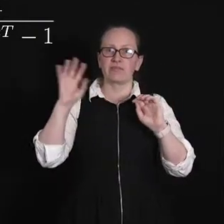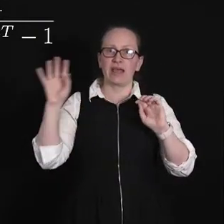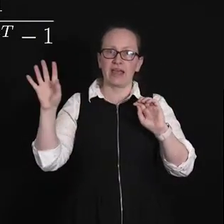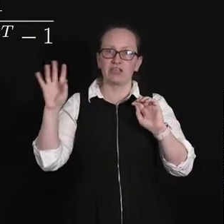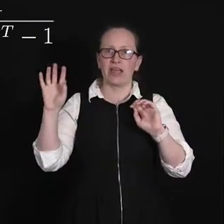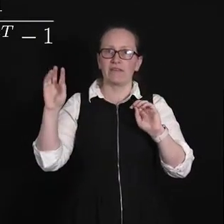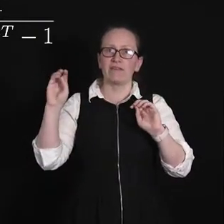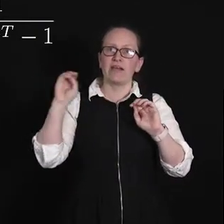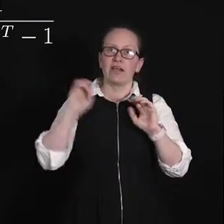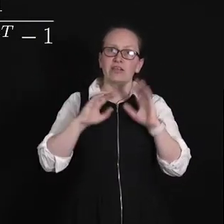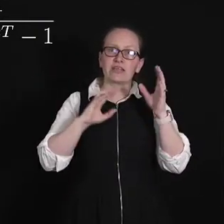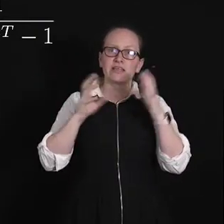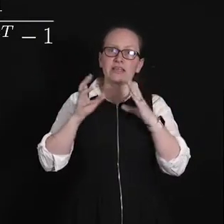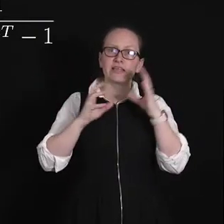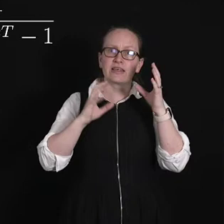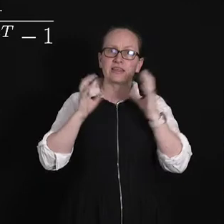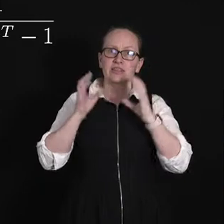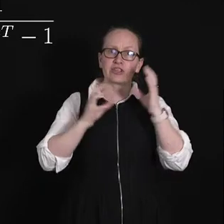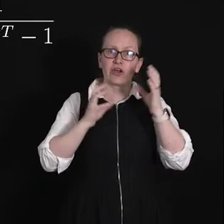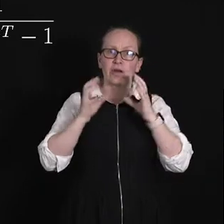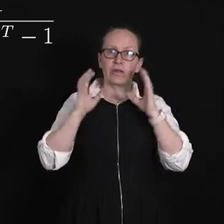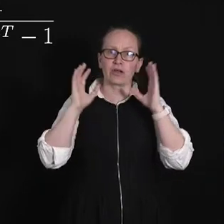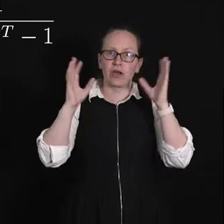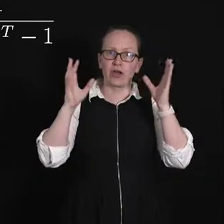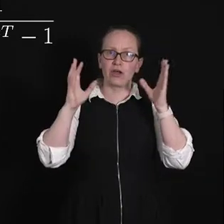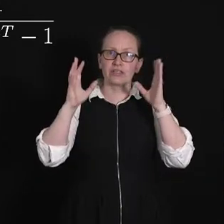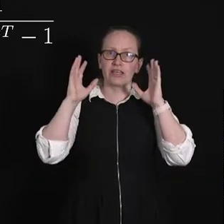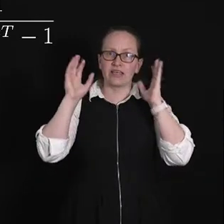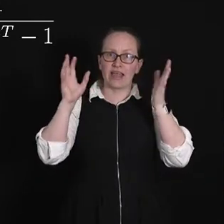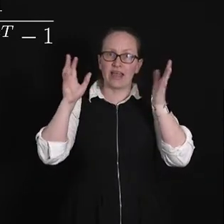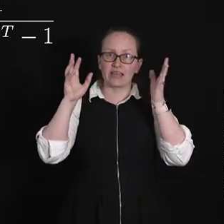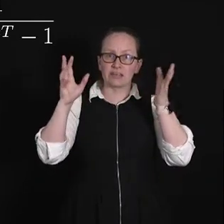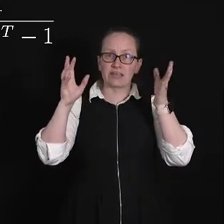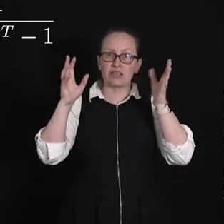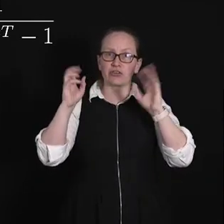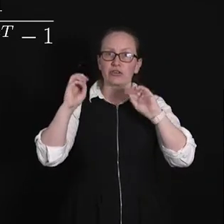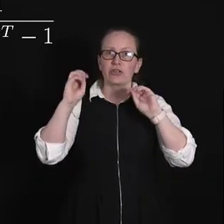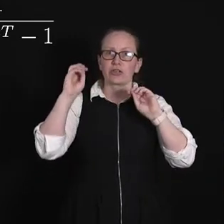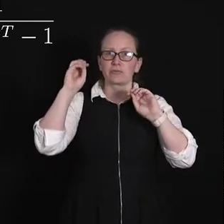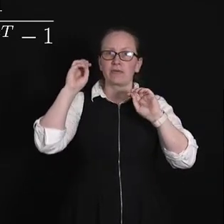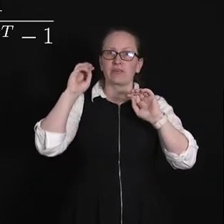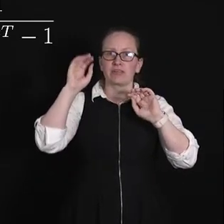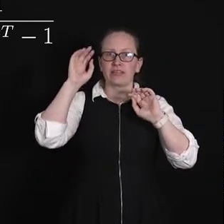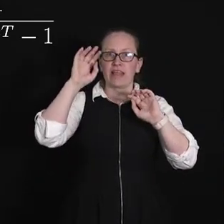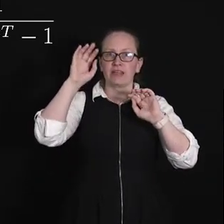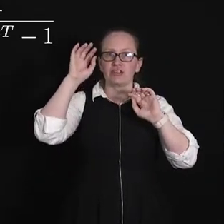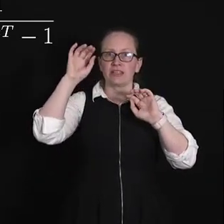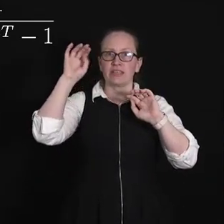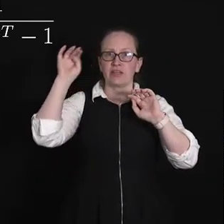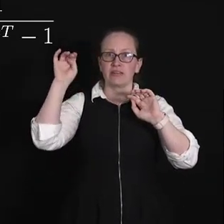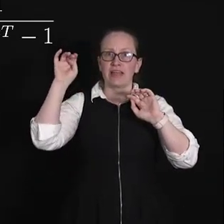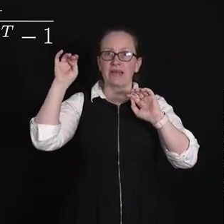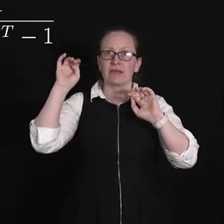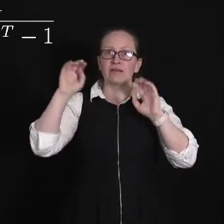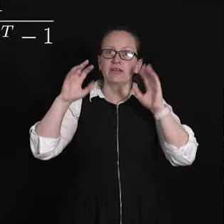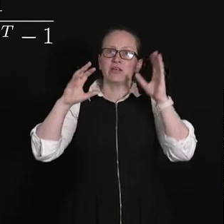by hf. And you can see that this term occurs in that exponential because we've got an hc over lambda.